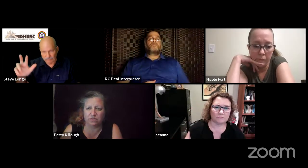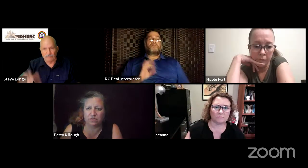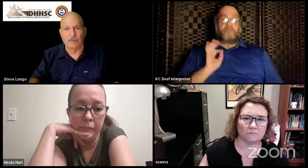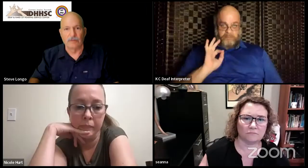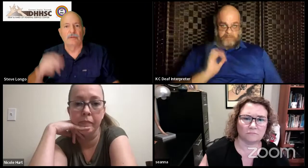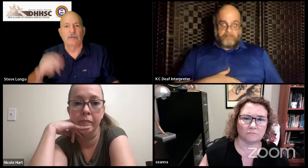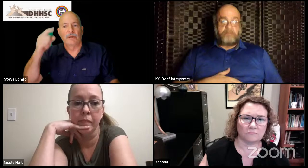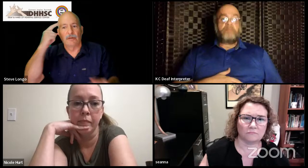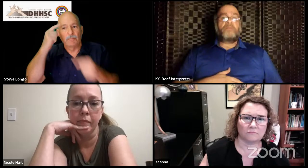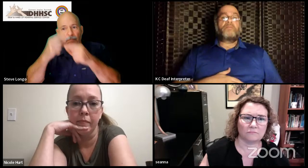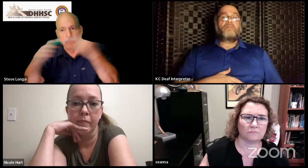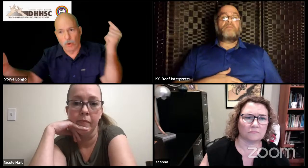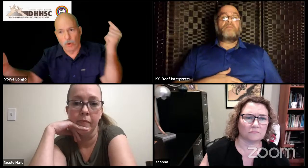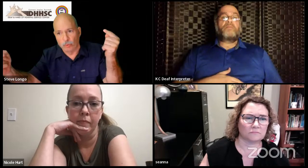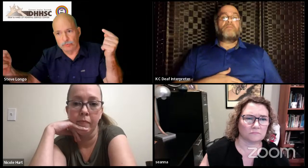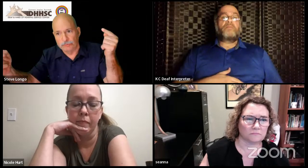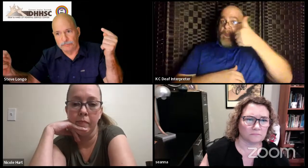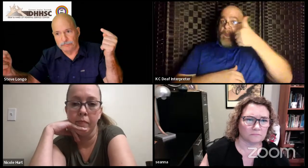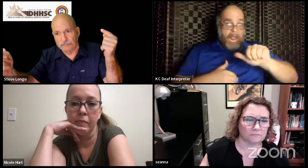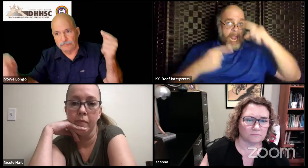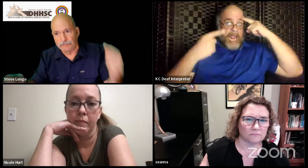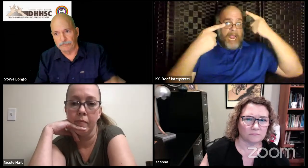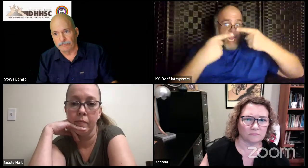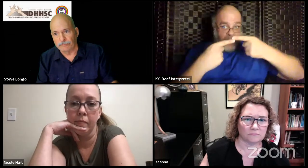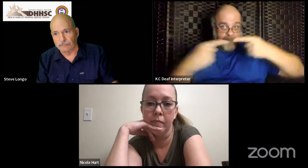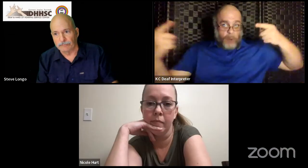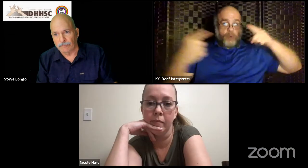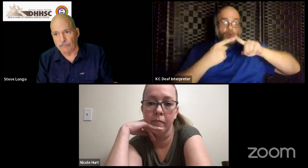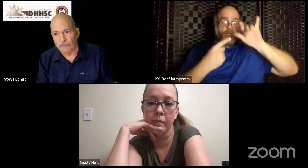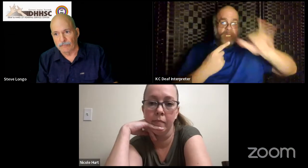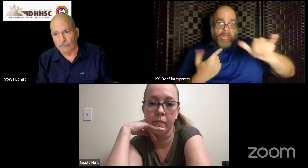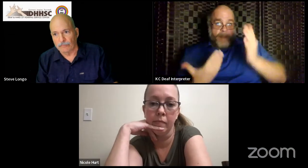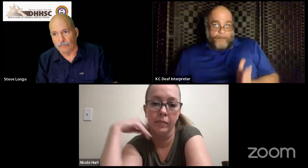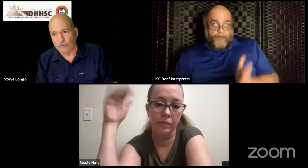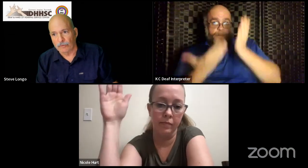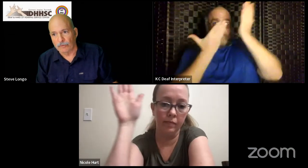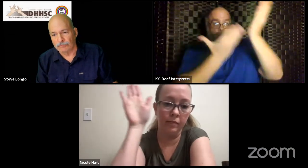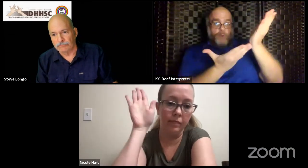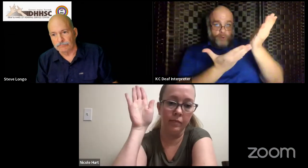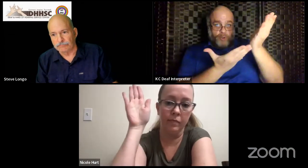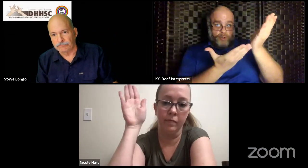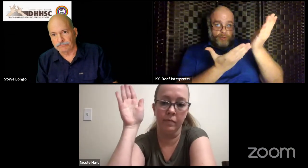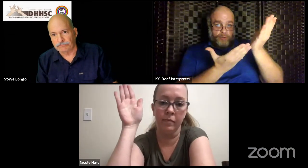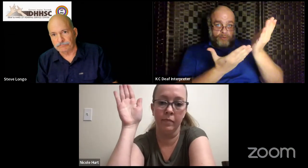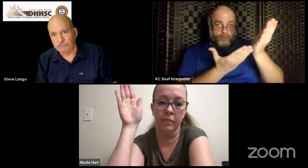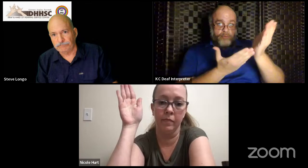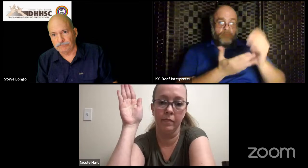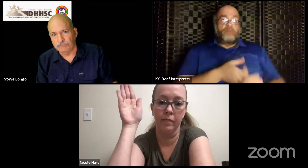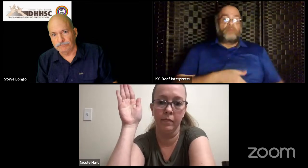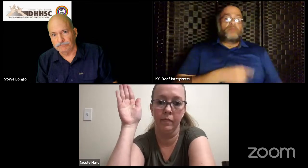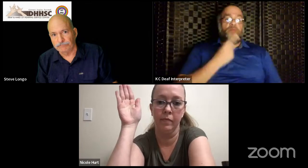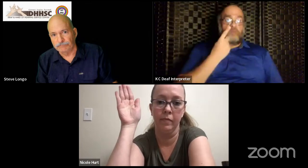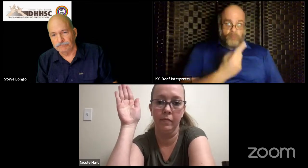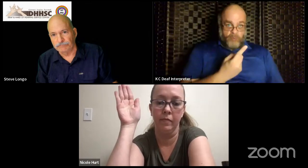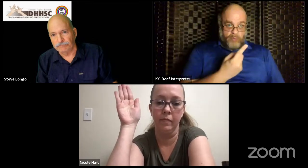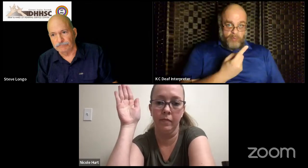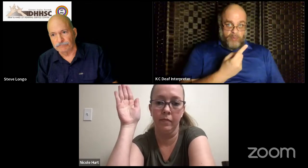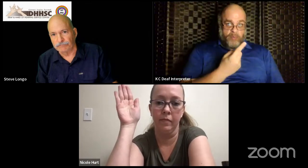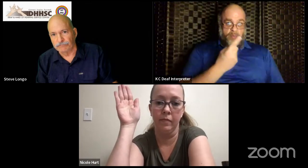clarifying. Okay, we have 3 in favor. Who is opposed? Any opposed to this motion?